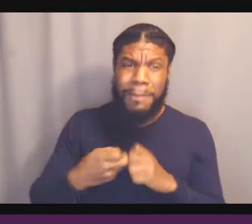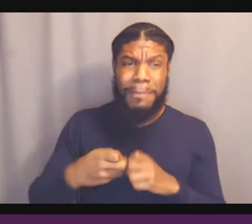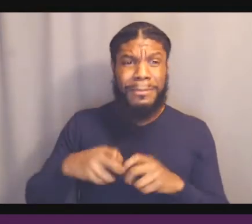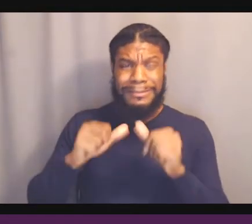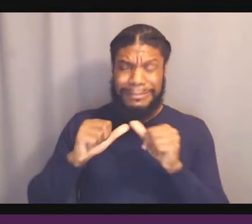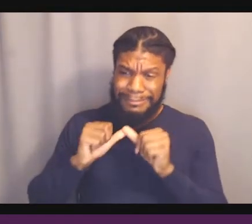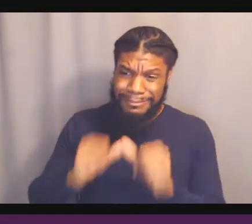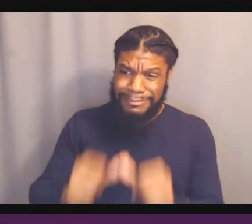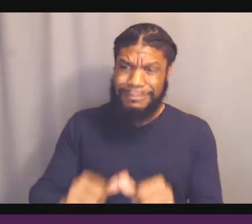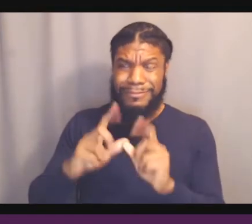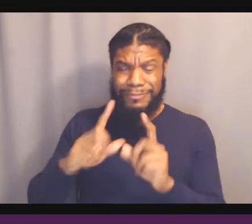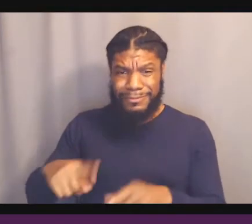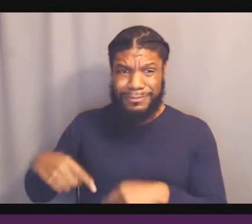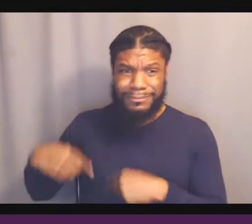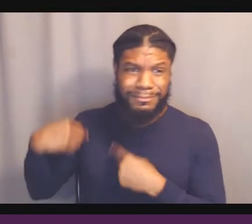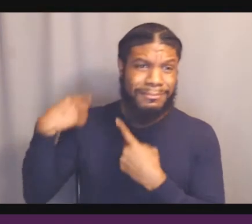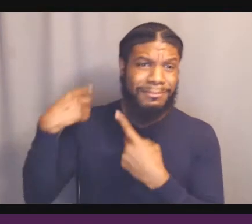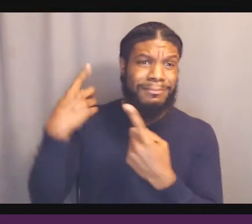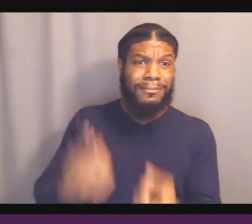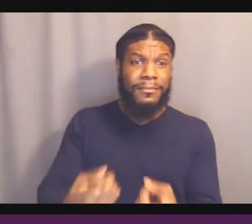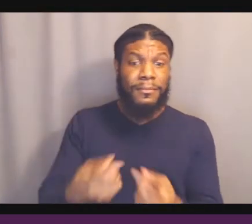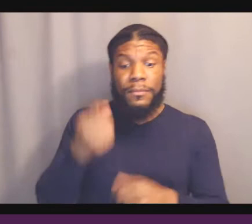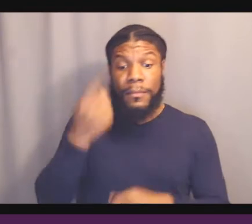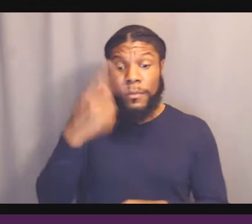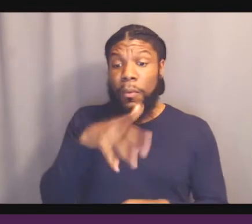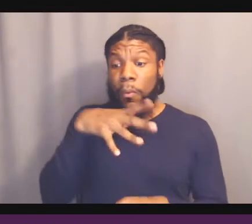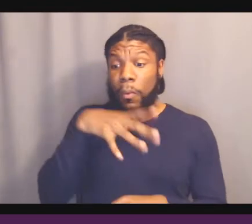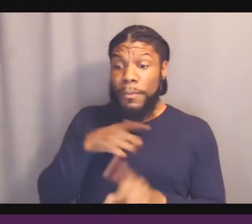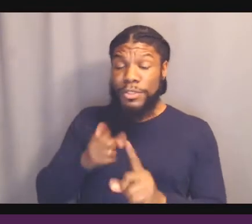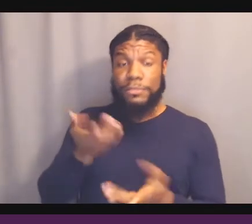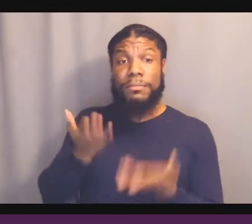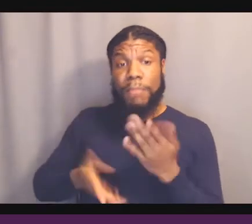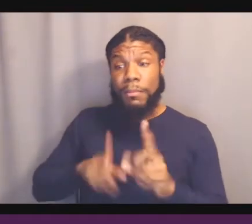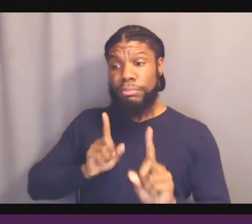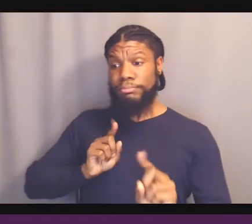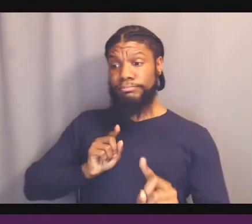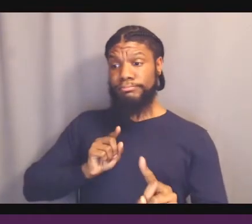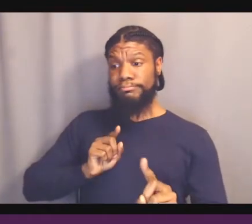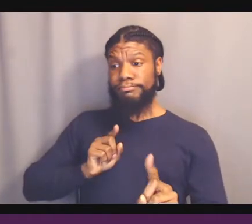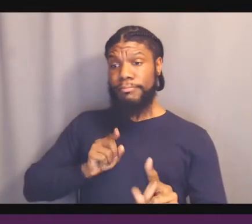has been coming because probably it's a familiar route